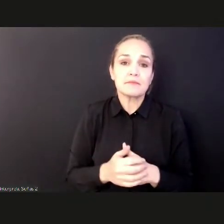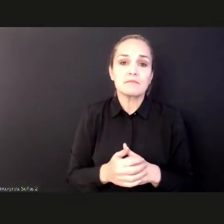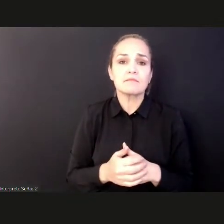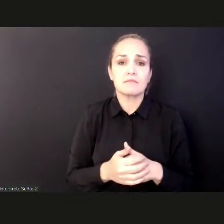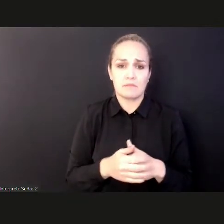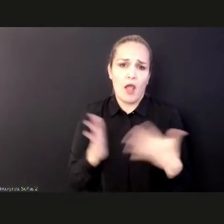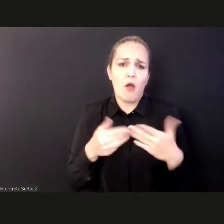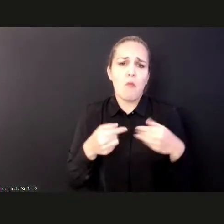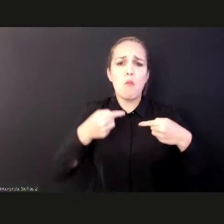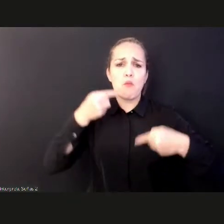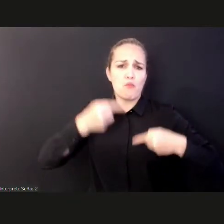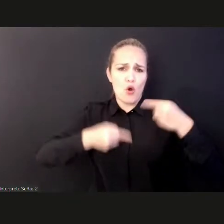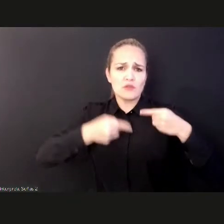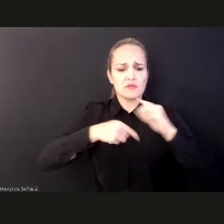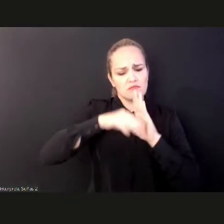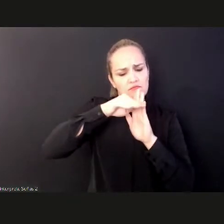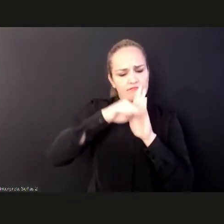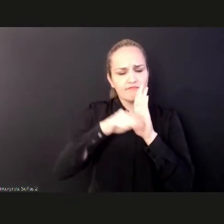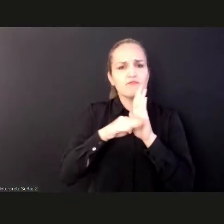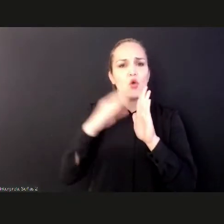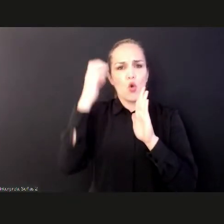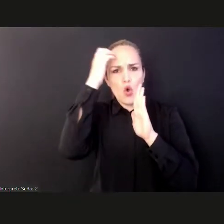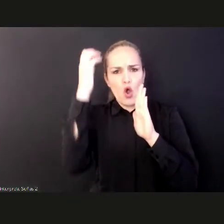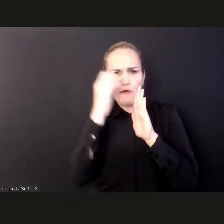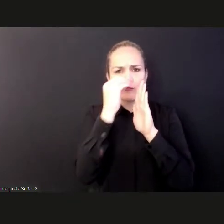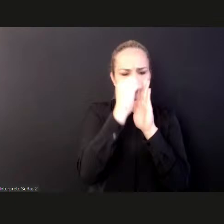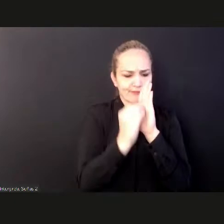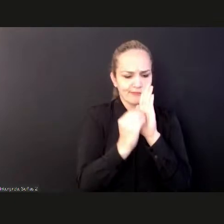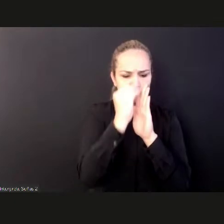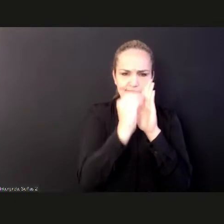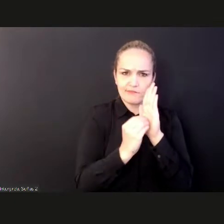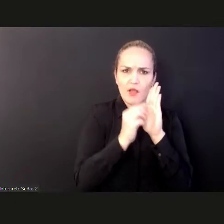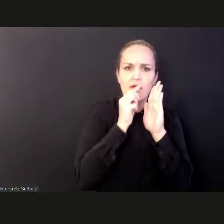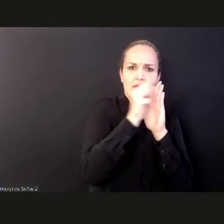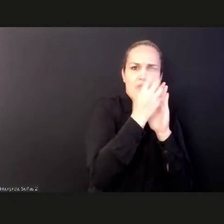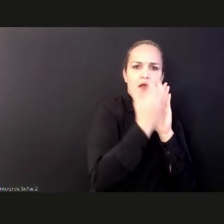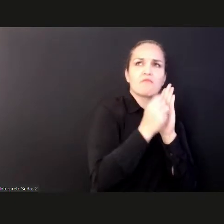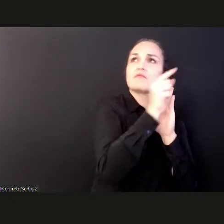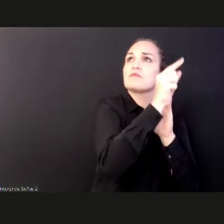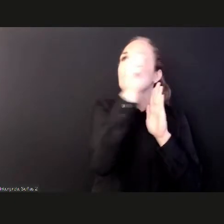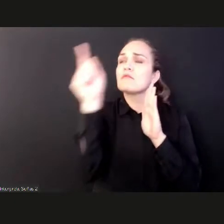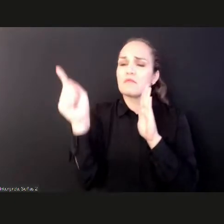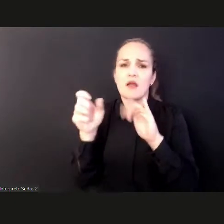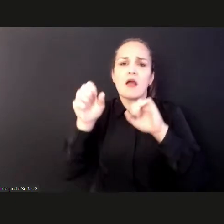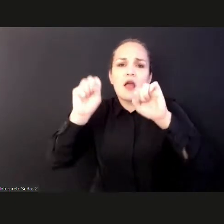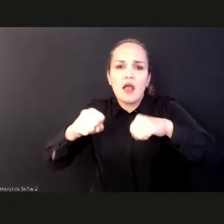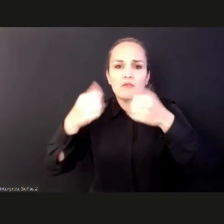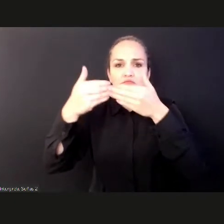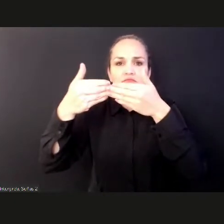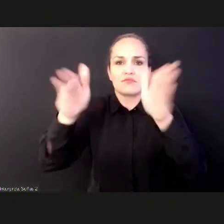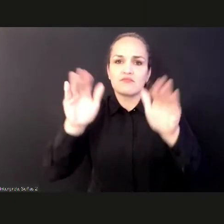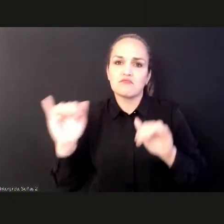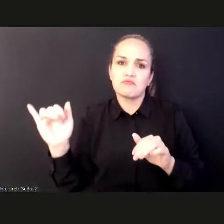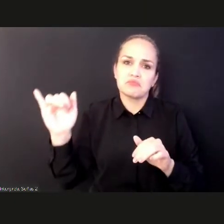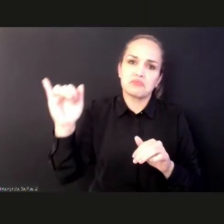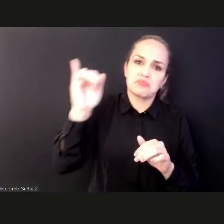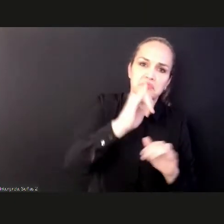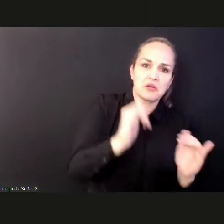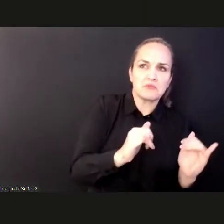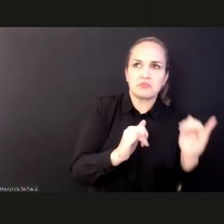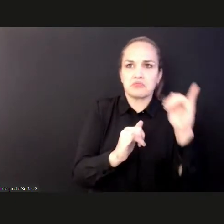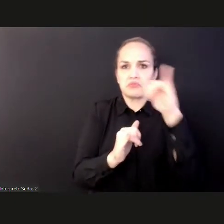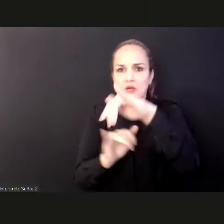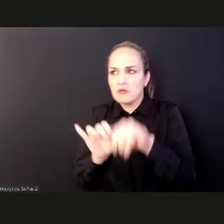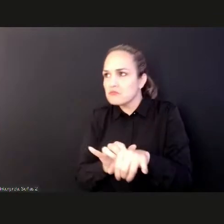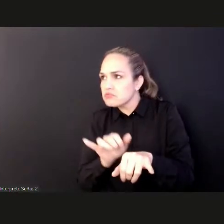tourism recovery during COVID-19. It is important to know that tourism support measures need to address the survival